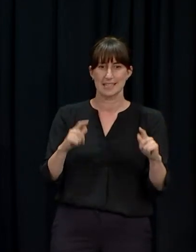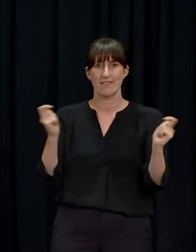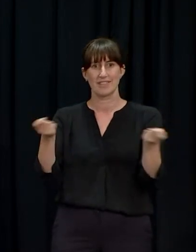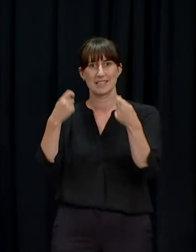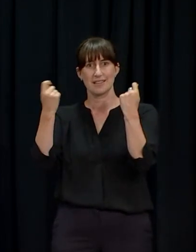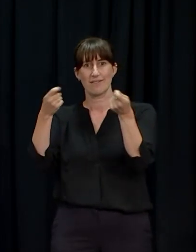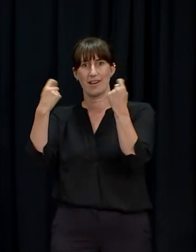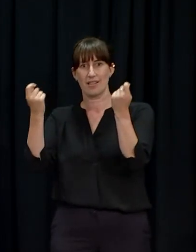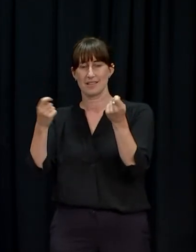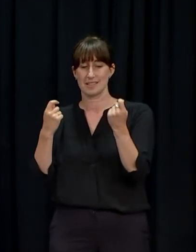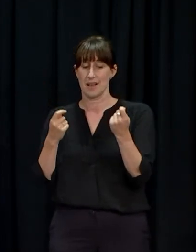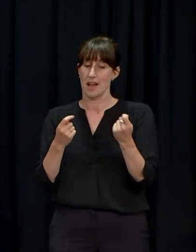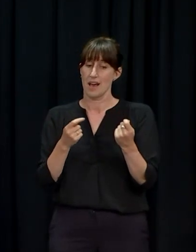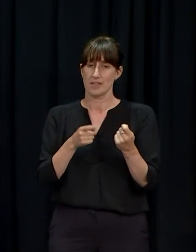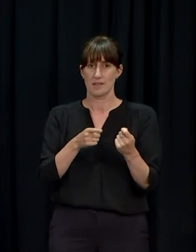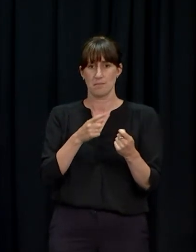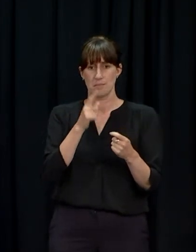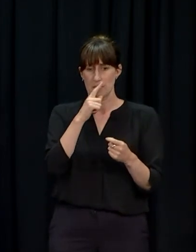numbers,